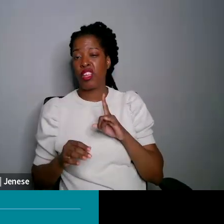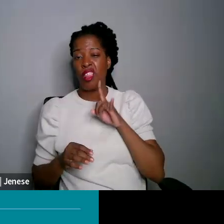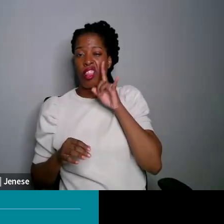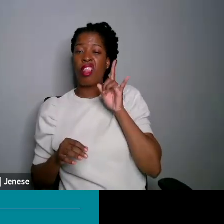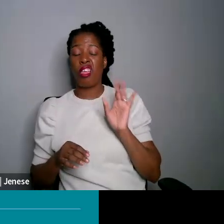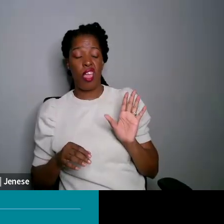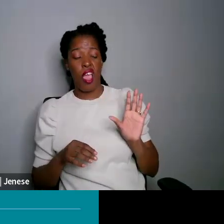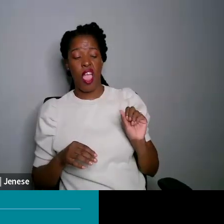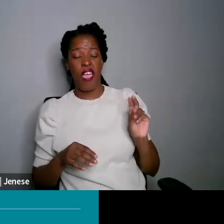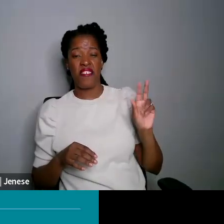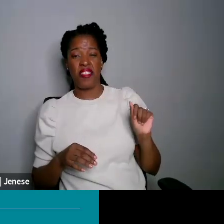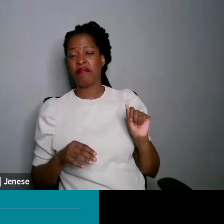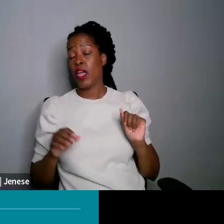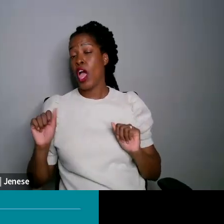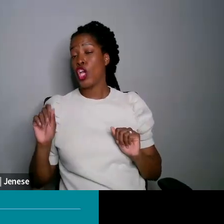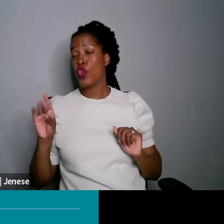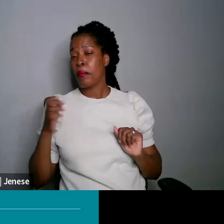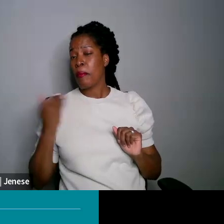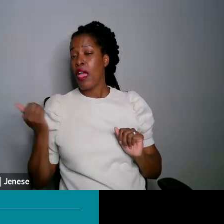use both and I think Canva is great.